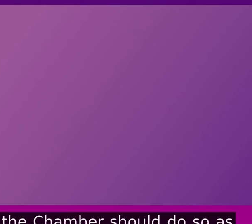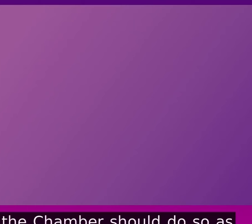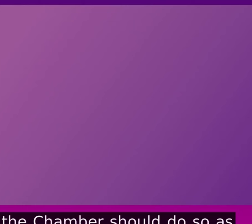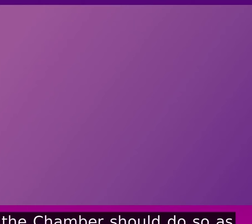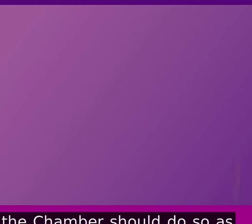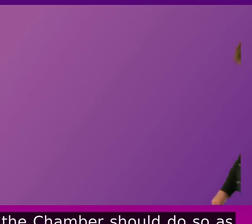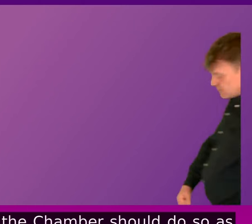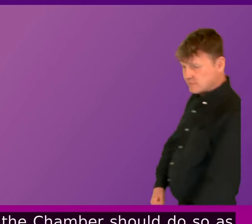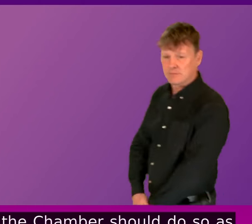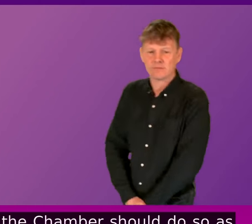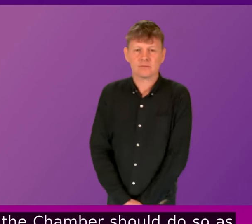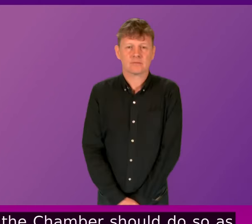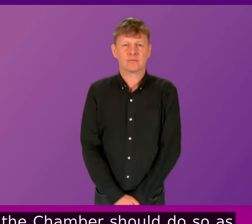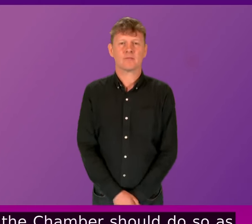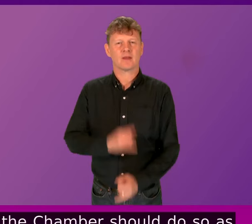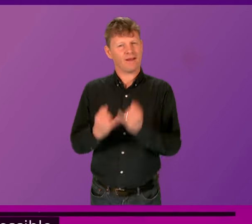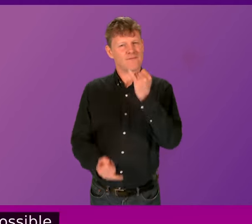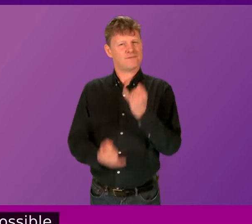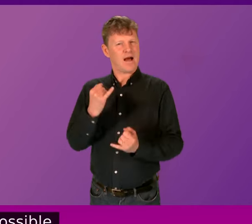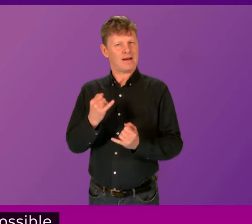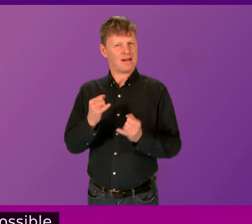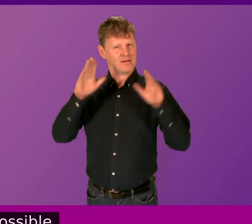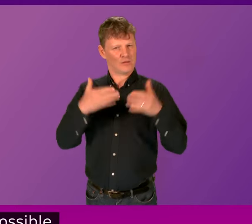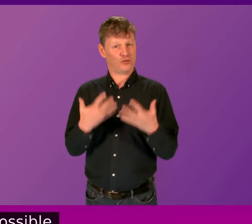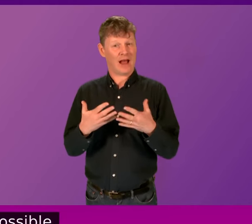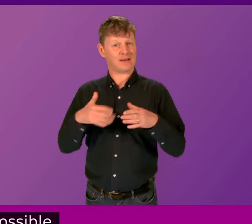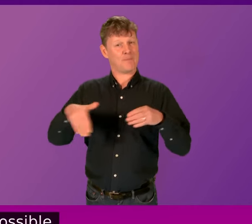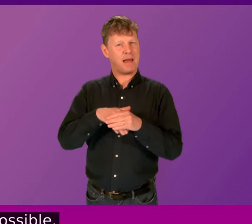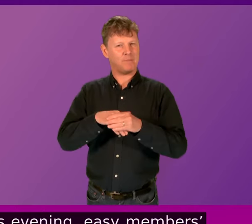And the final item of business this evening is a member's business debate on motion